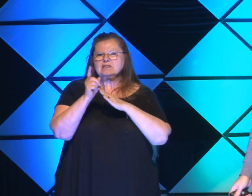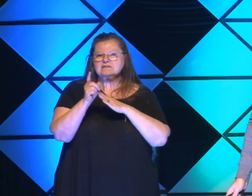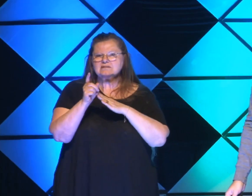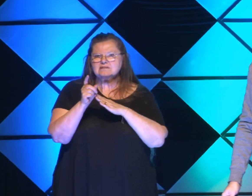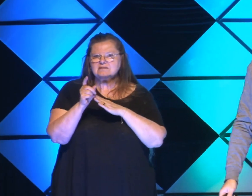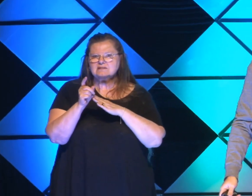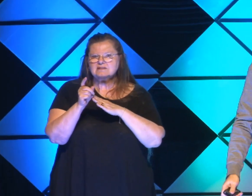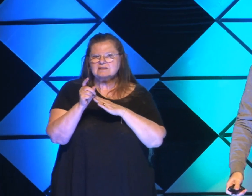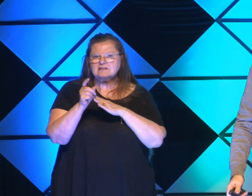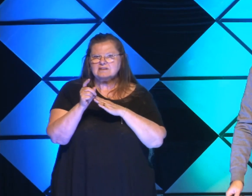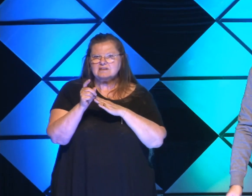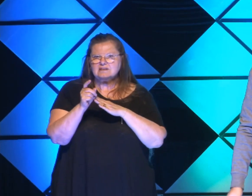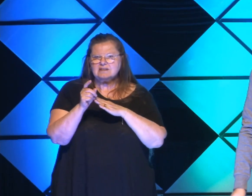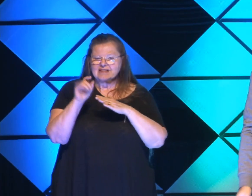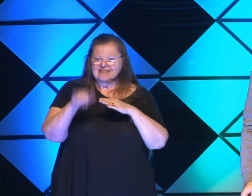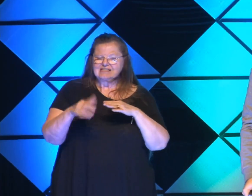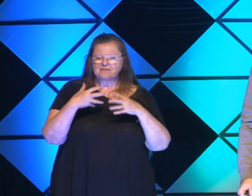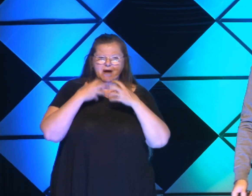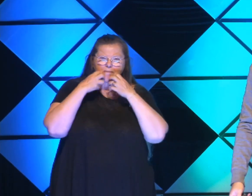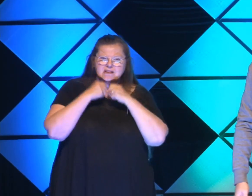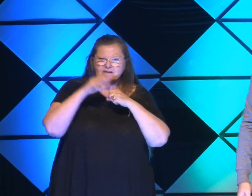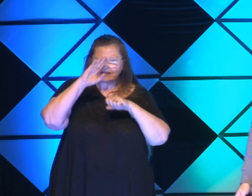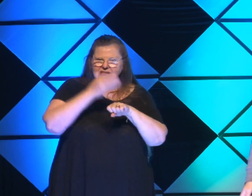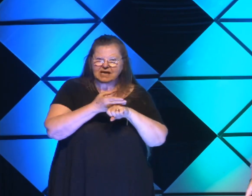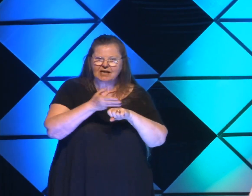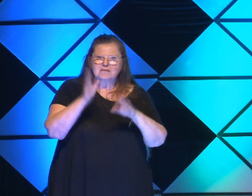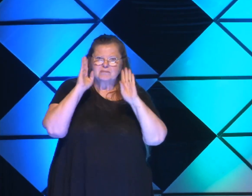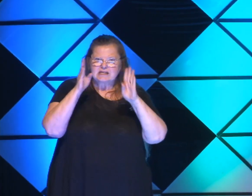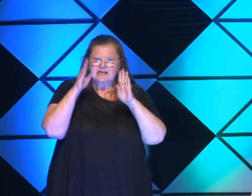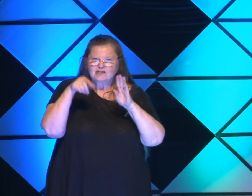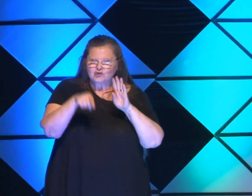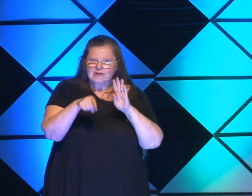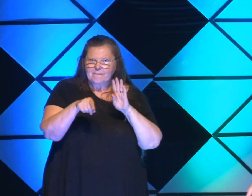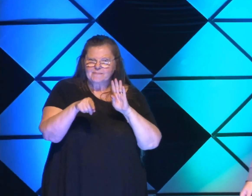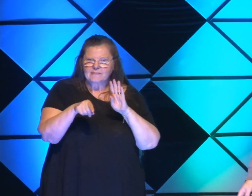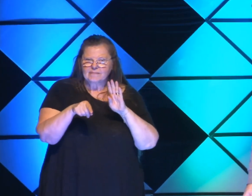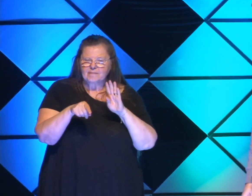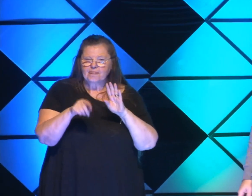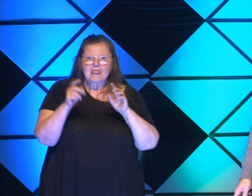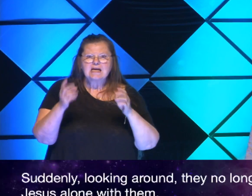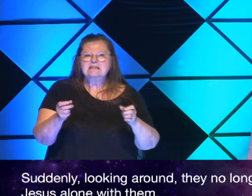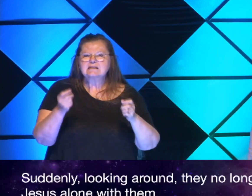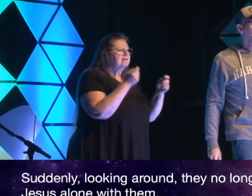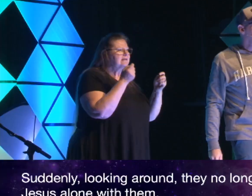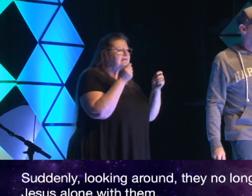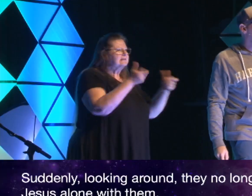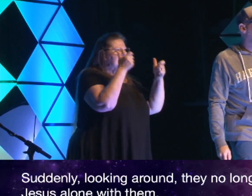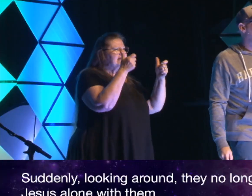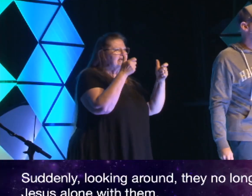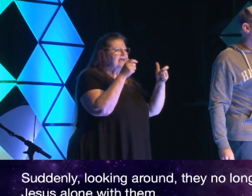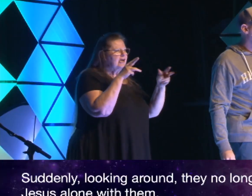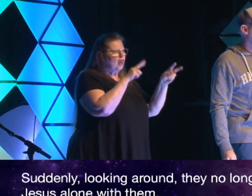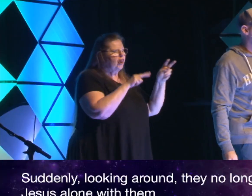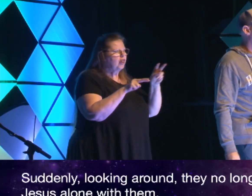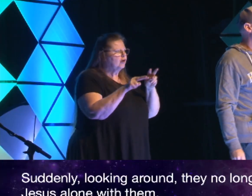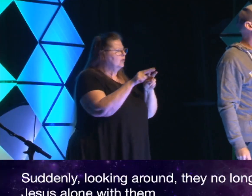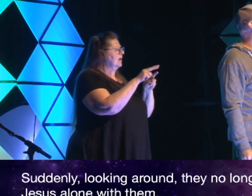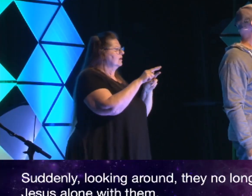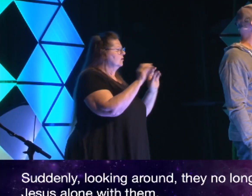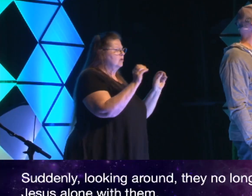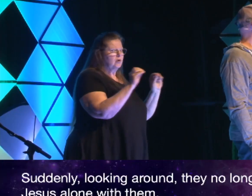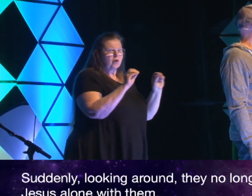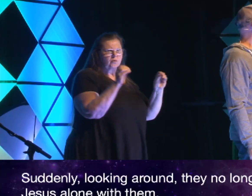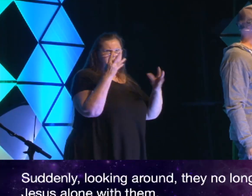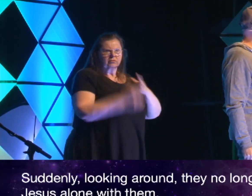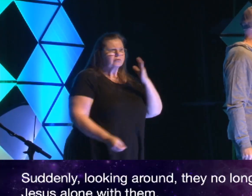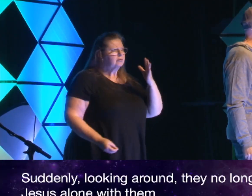is my son. This is my beloved son. Listen to him. It says this, suddenly, looking around, they no longer saw